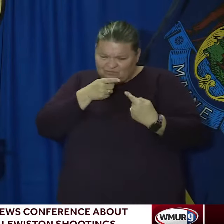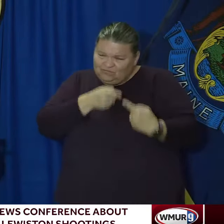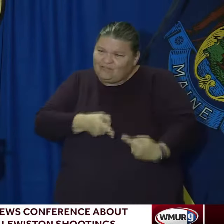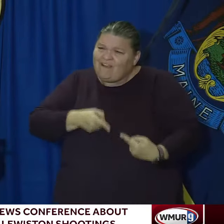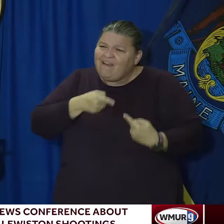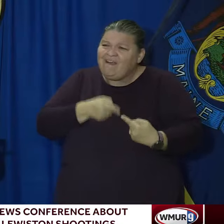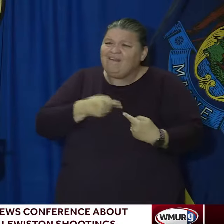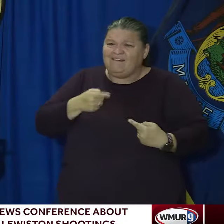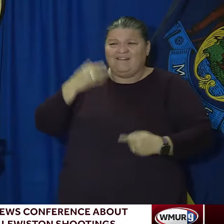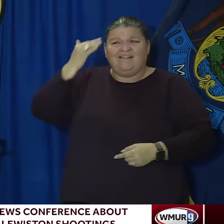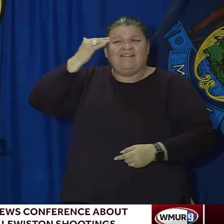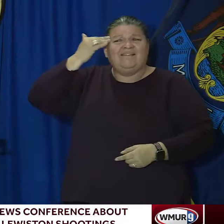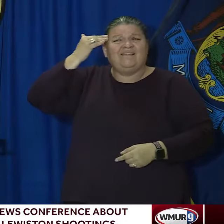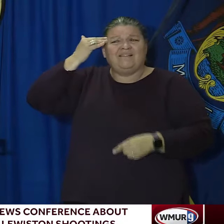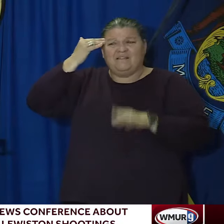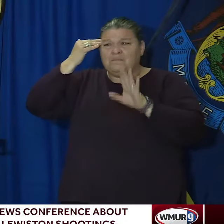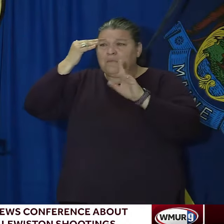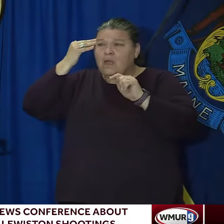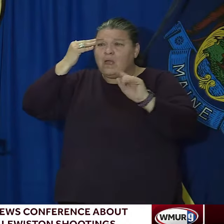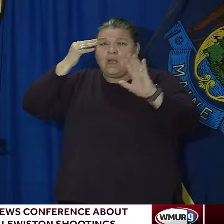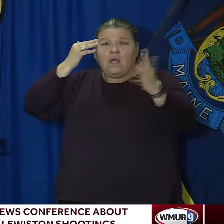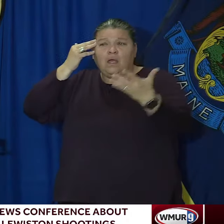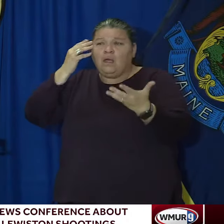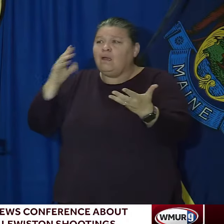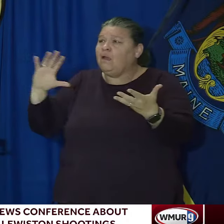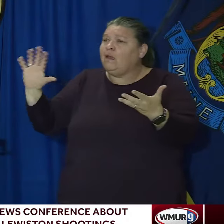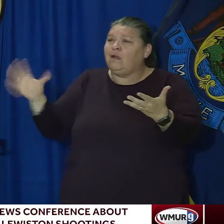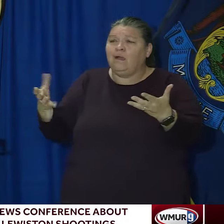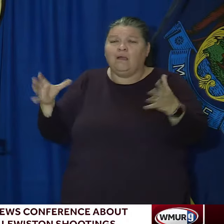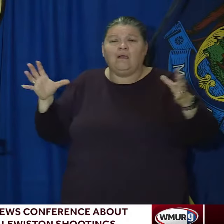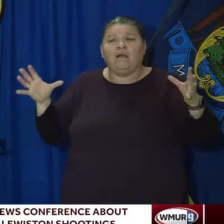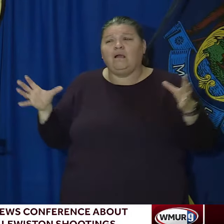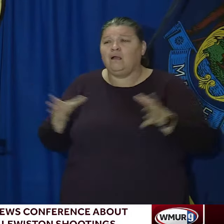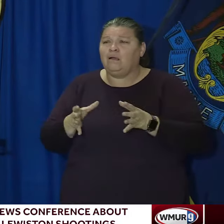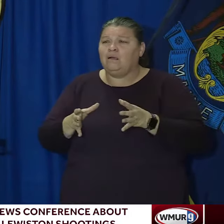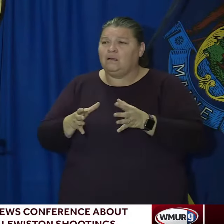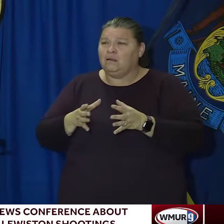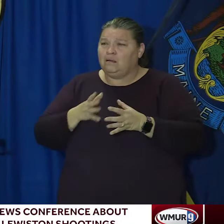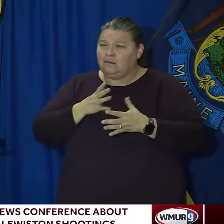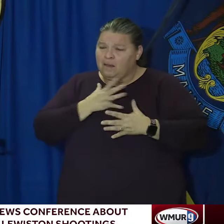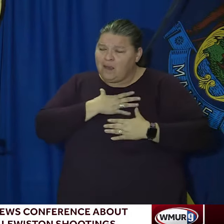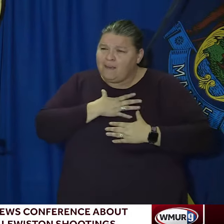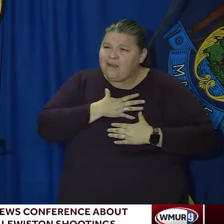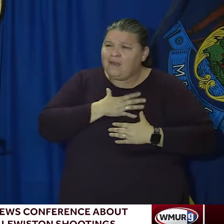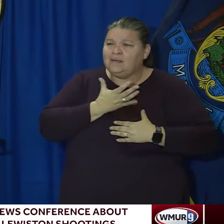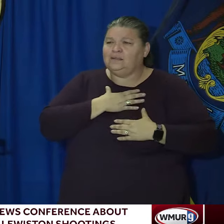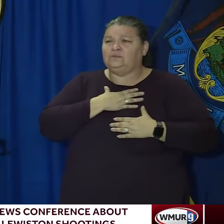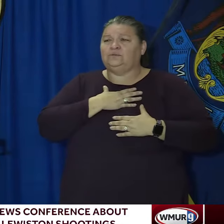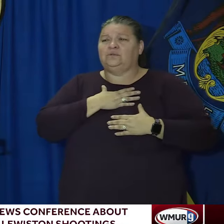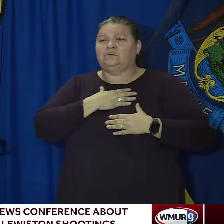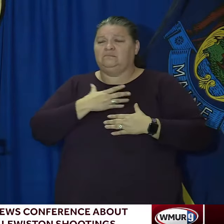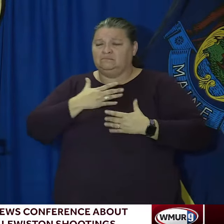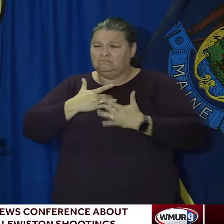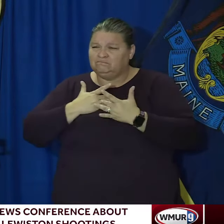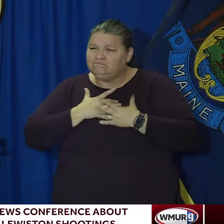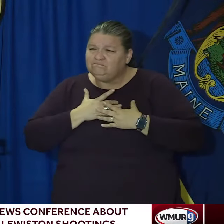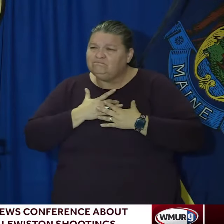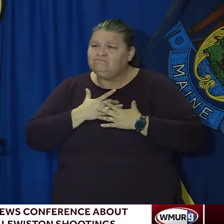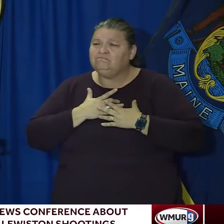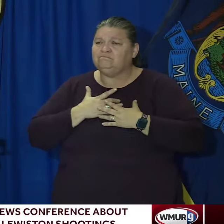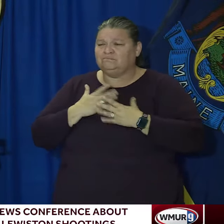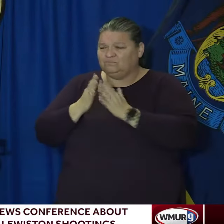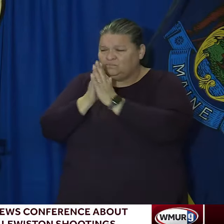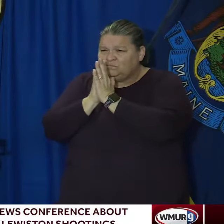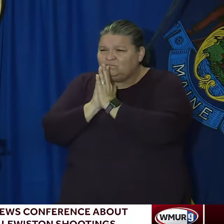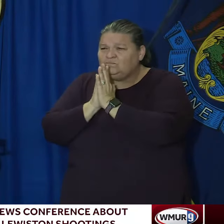another, offering comfort, compassion, solace, and love.